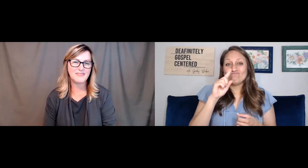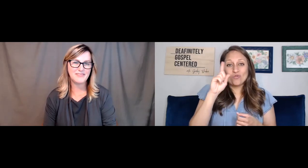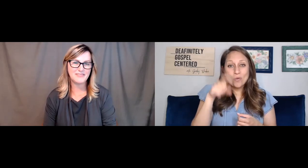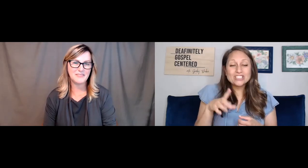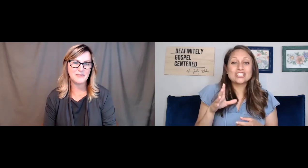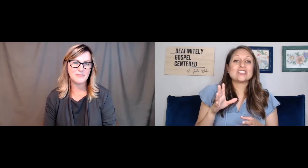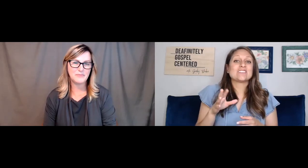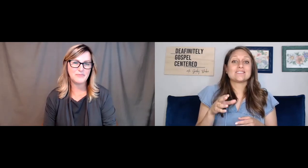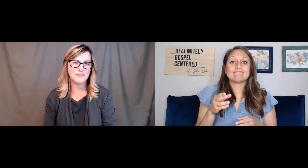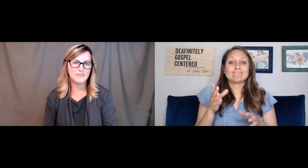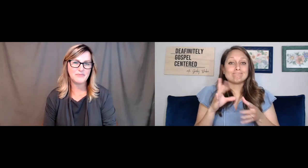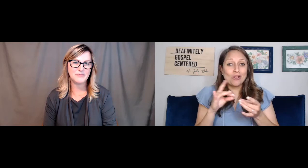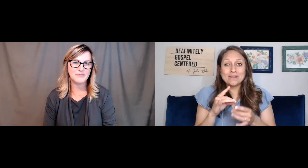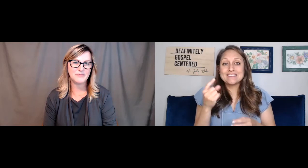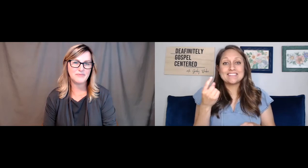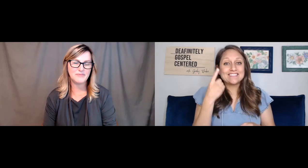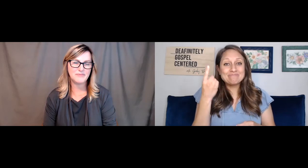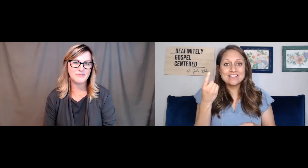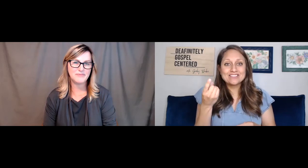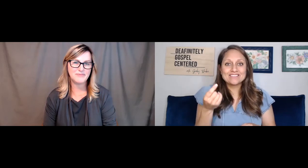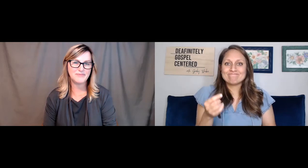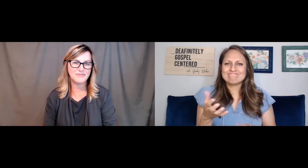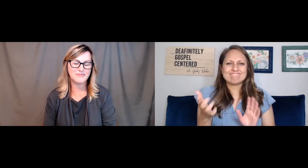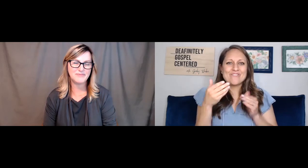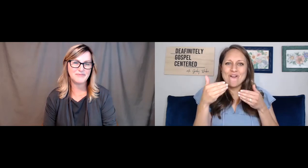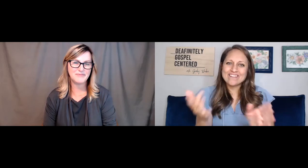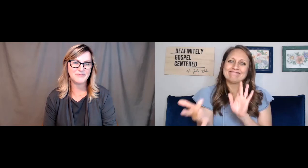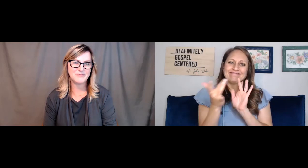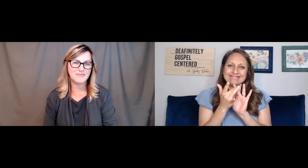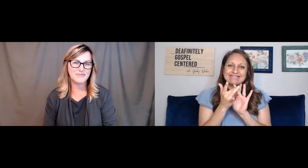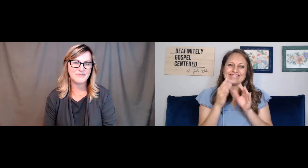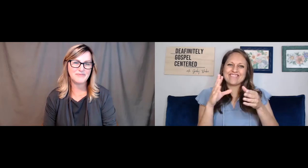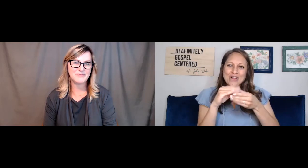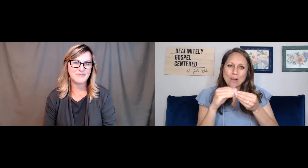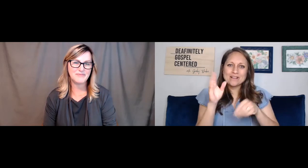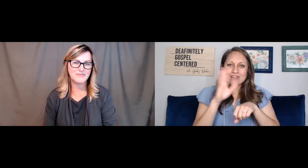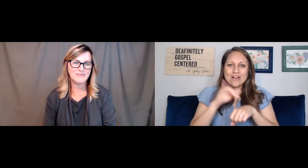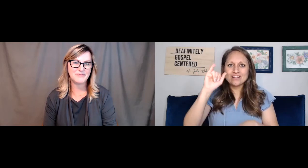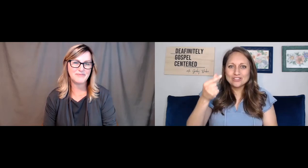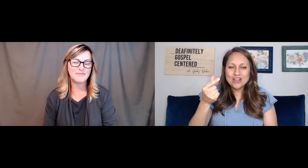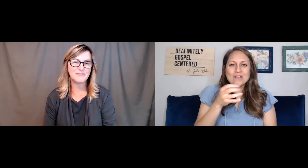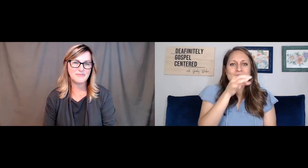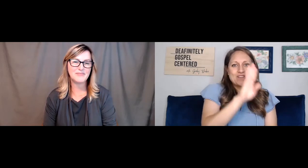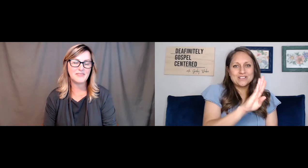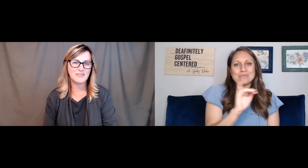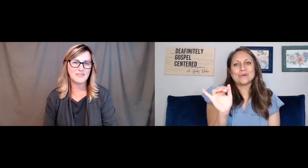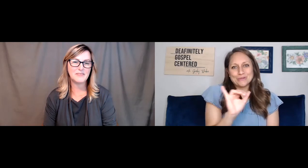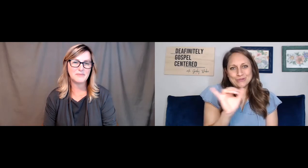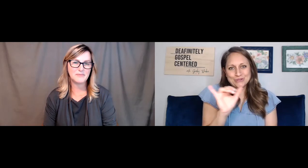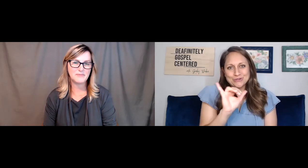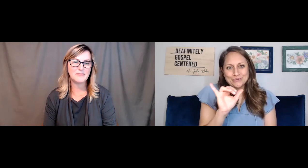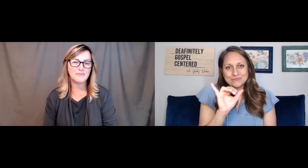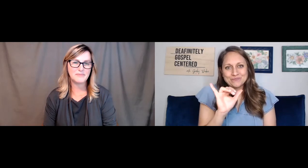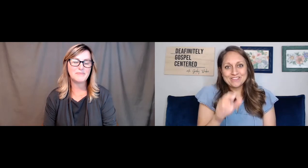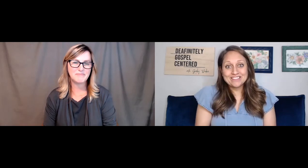have any questions, any comments, please reach out and let us know. You can comment on Instagram or Facebook.